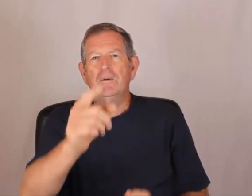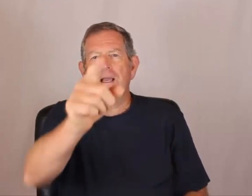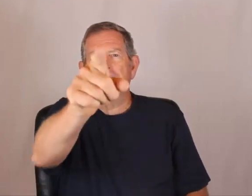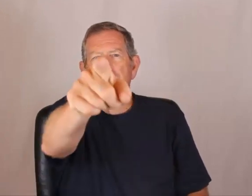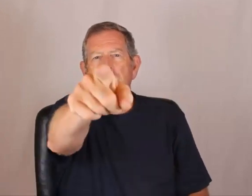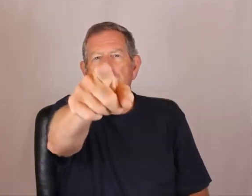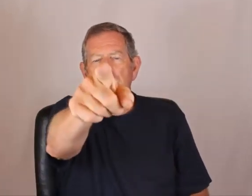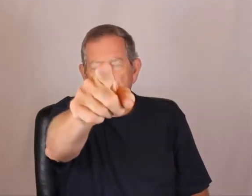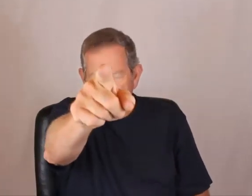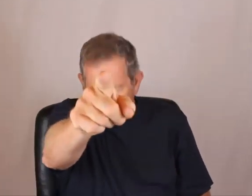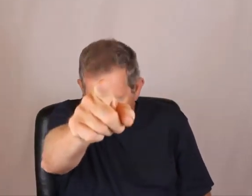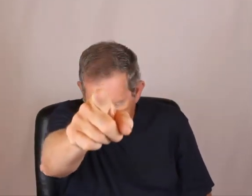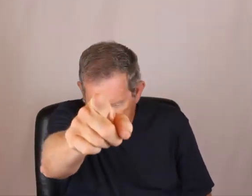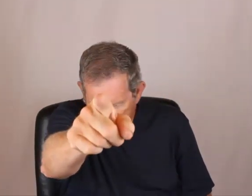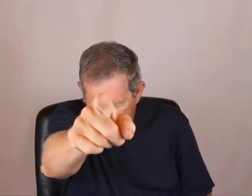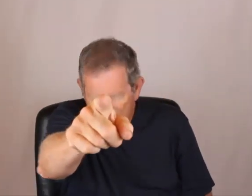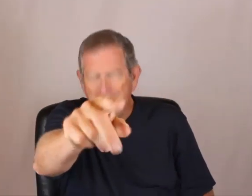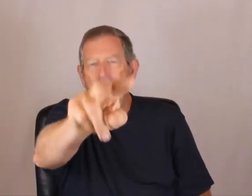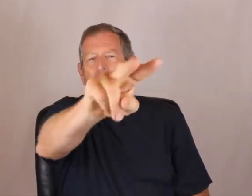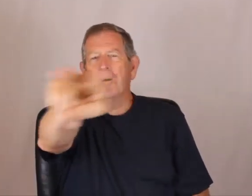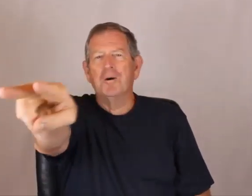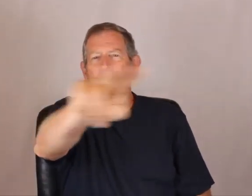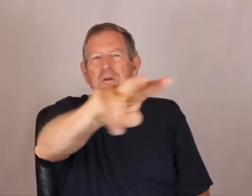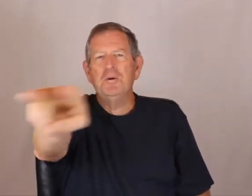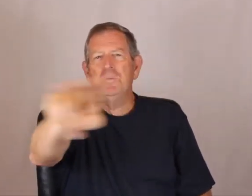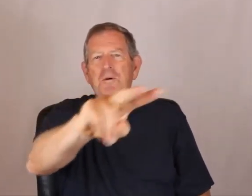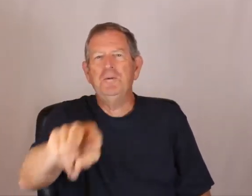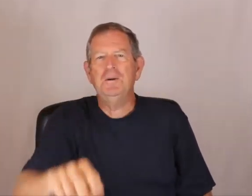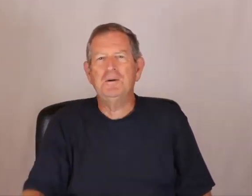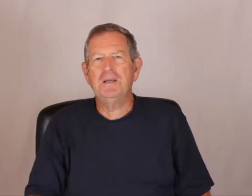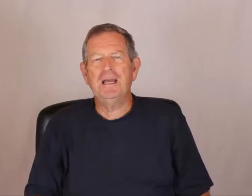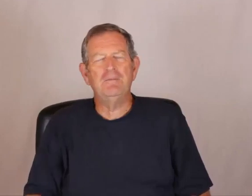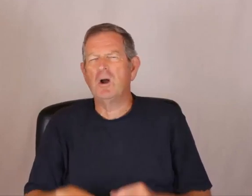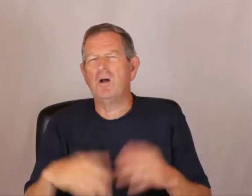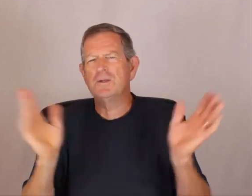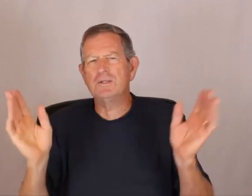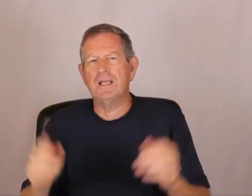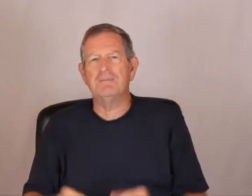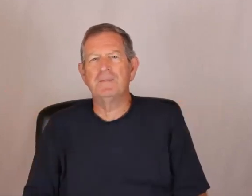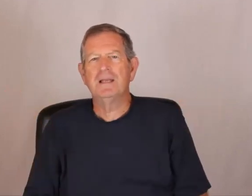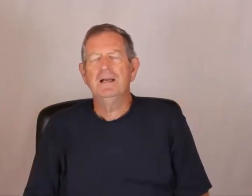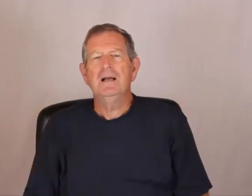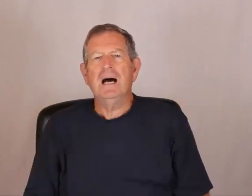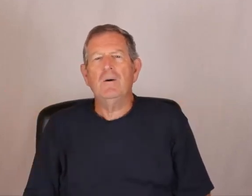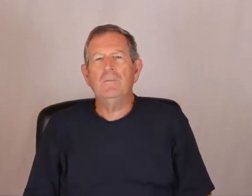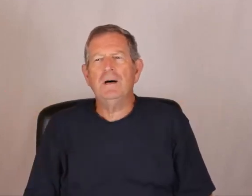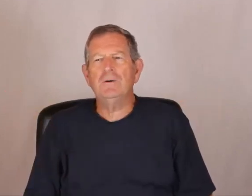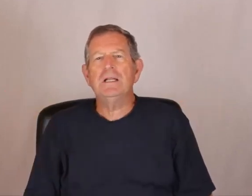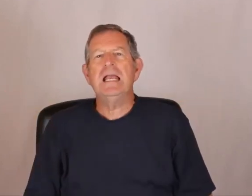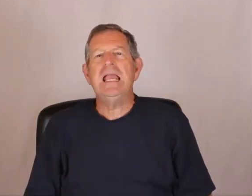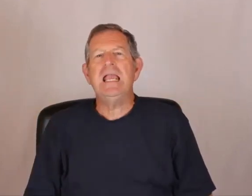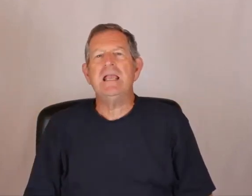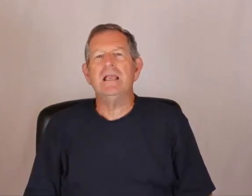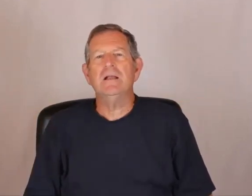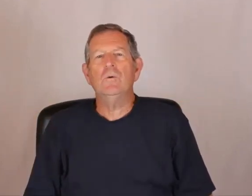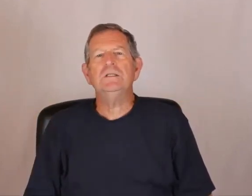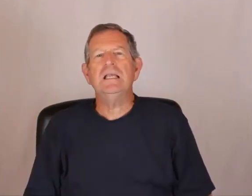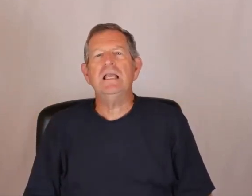Right, it's you or you or you. Okay, they're all the same. How about he? What's